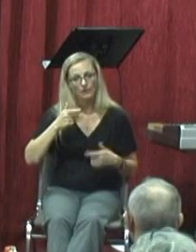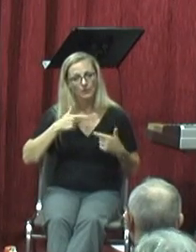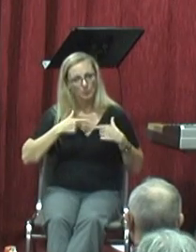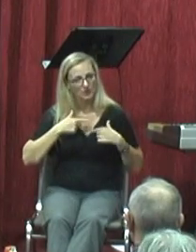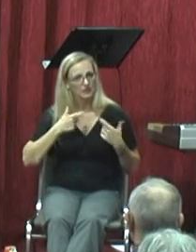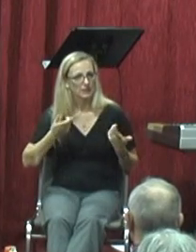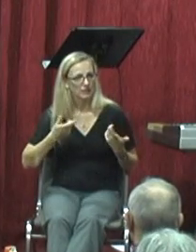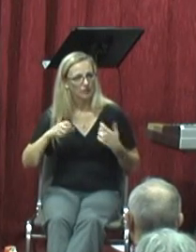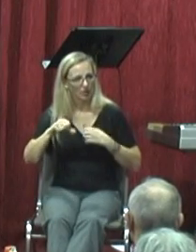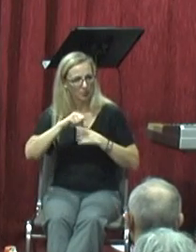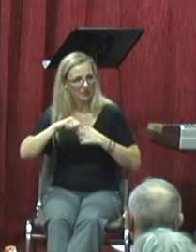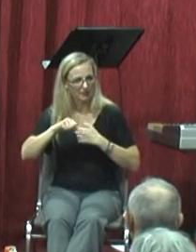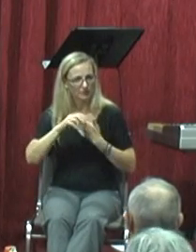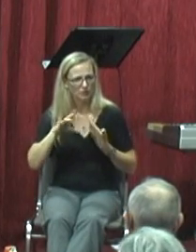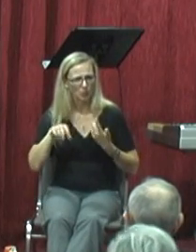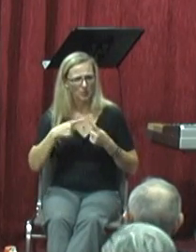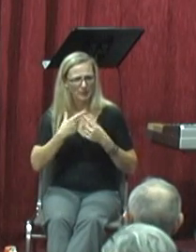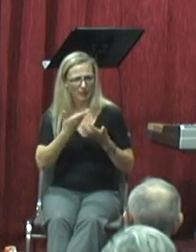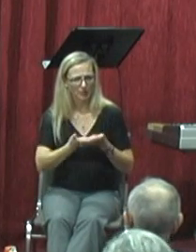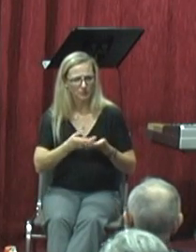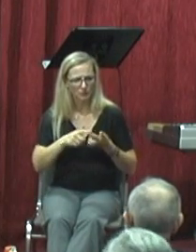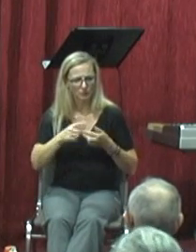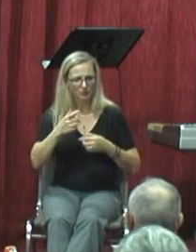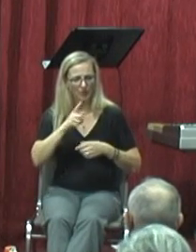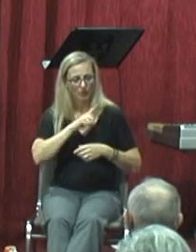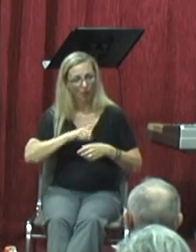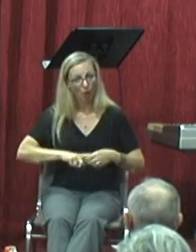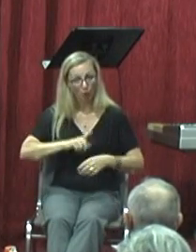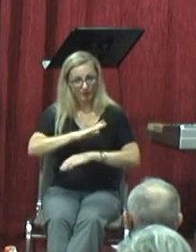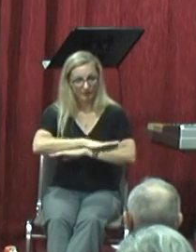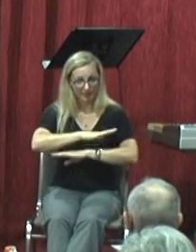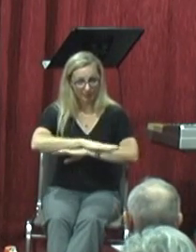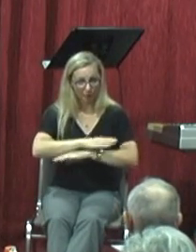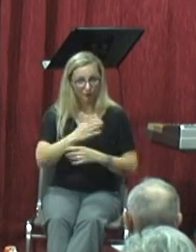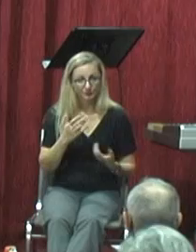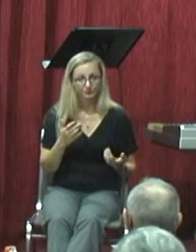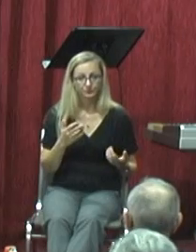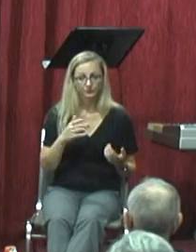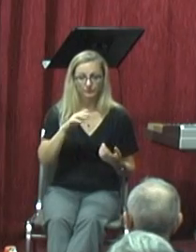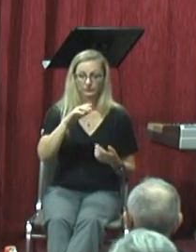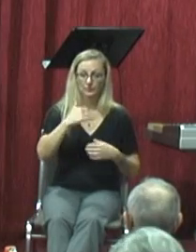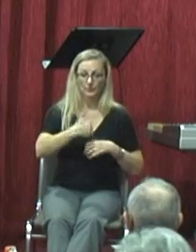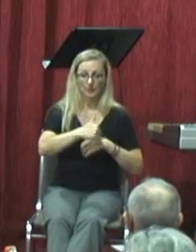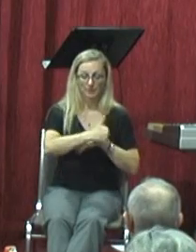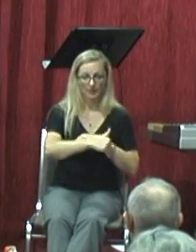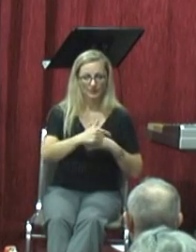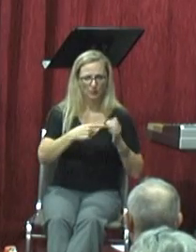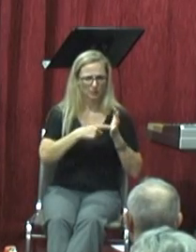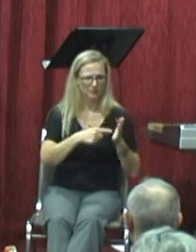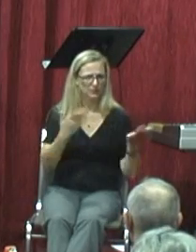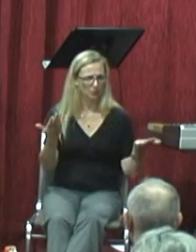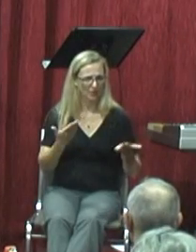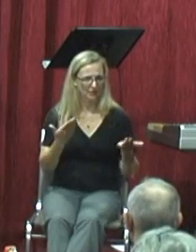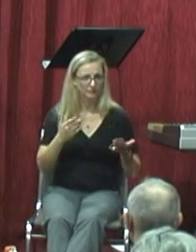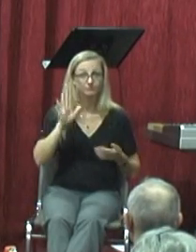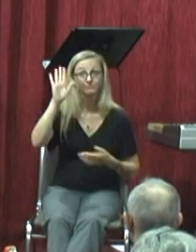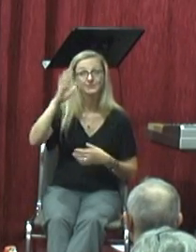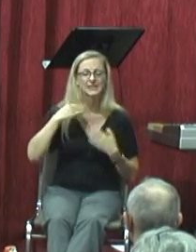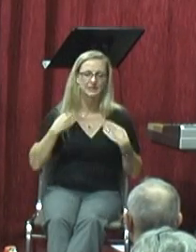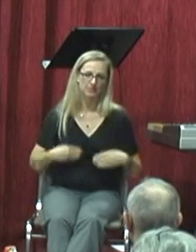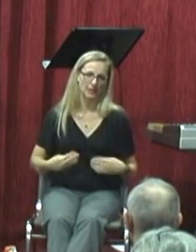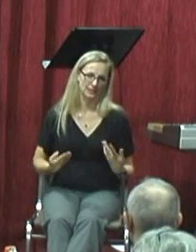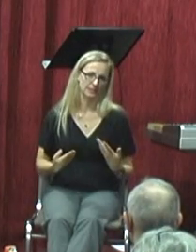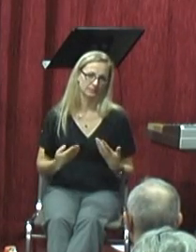ordination. And so when we come to the Lord's table, the matzah represents what? His